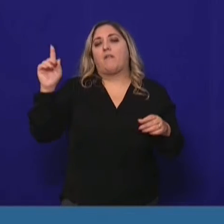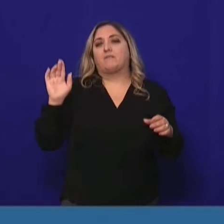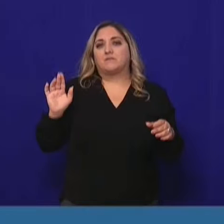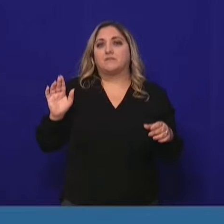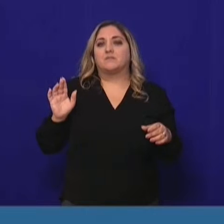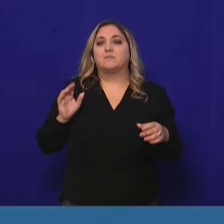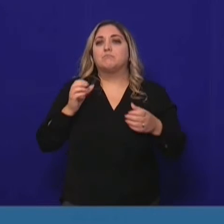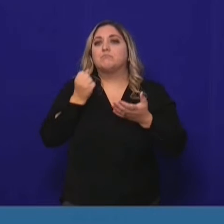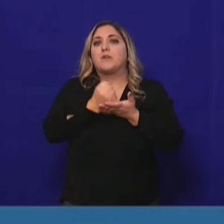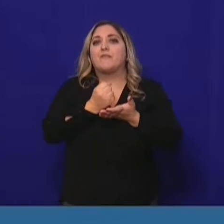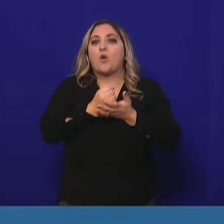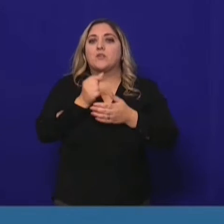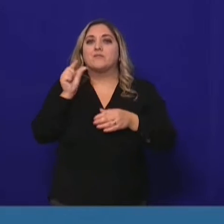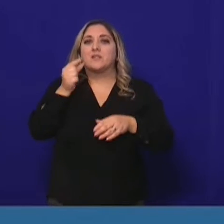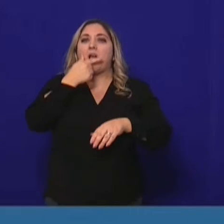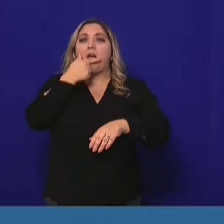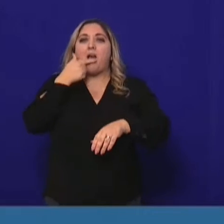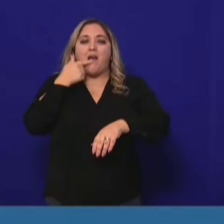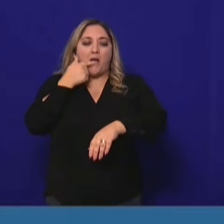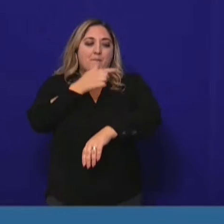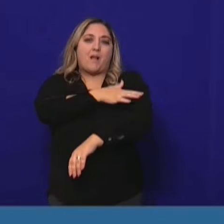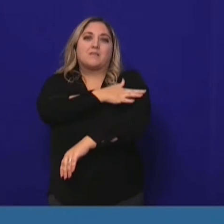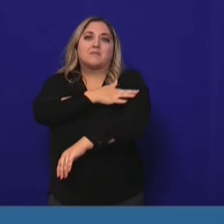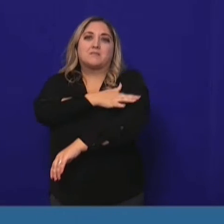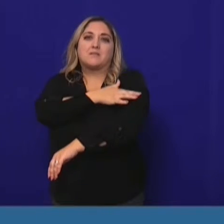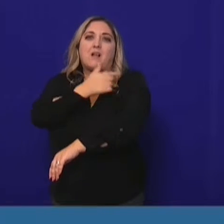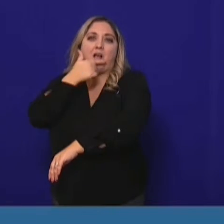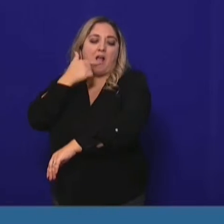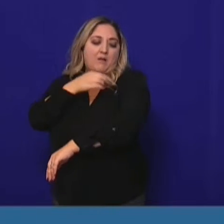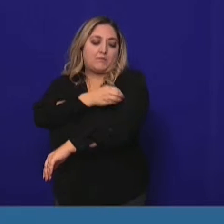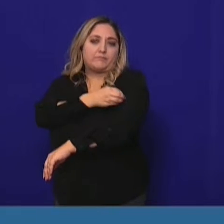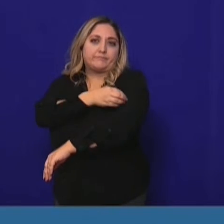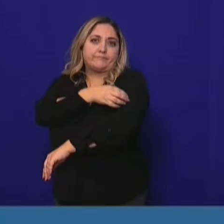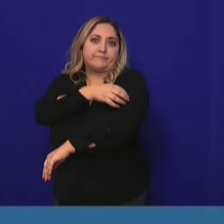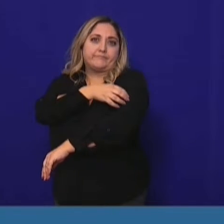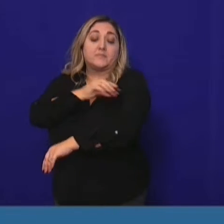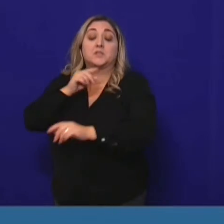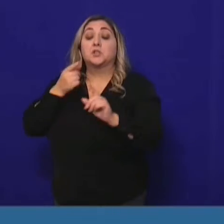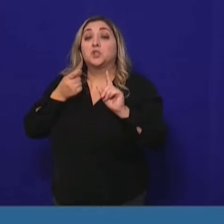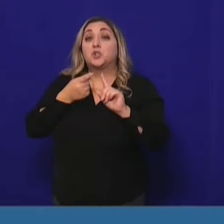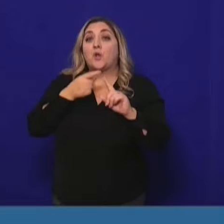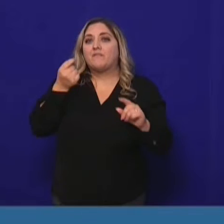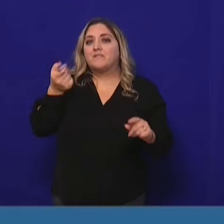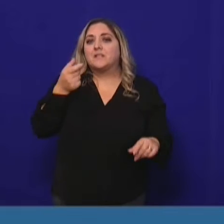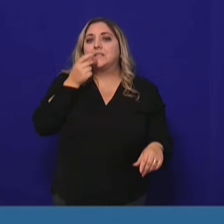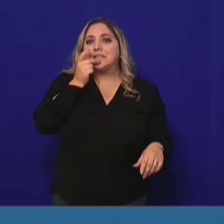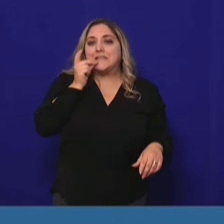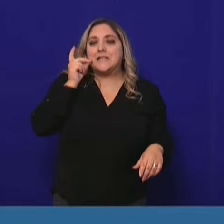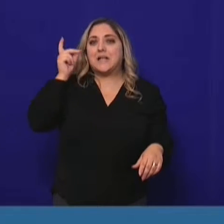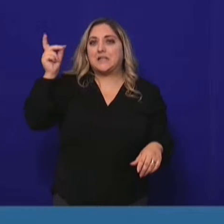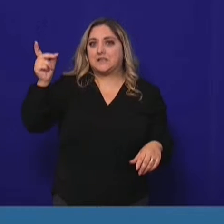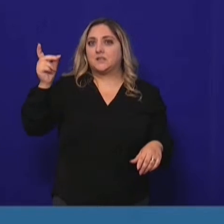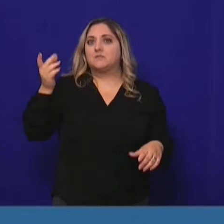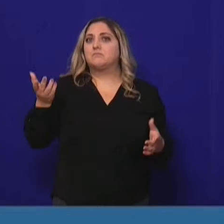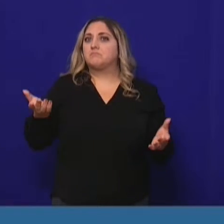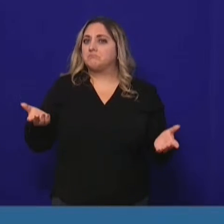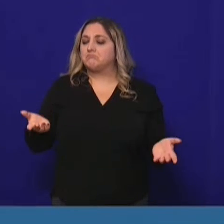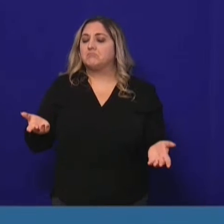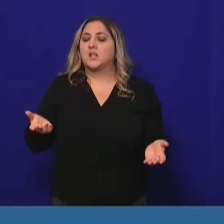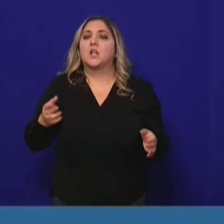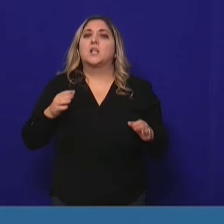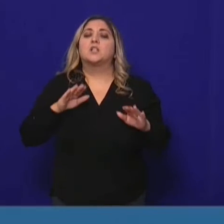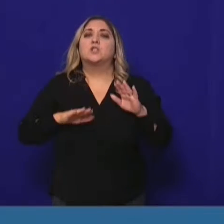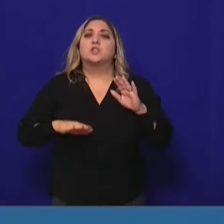mistennija li jista' jkollok ftit ħmura fejn inti tagħti l-injection jista' jkun jitla ftit deni, qegħdin jaraw ukoll li qed ikun